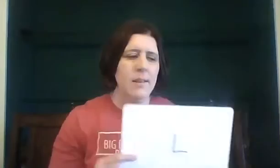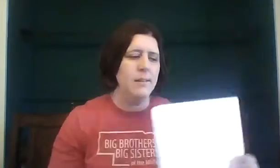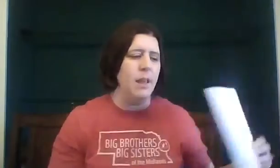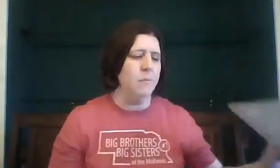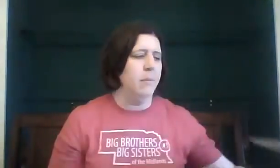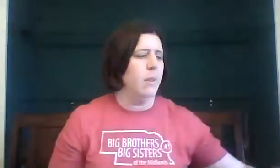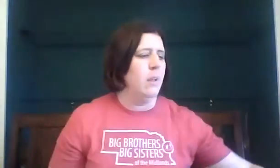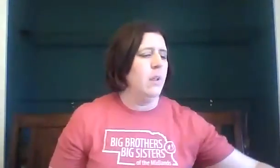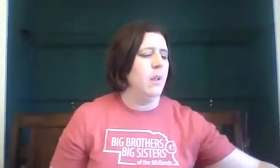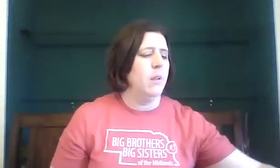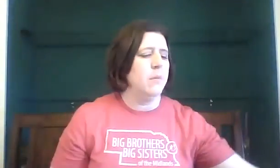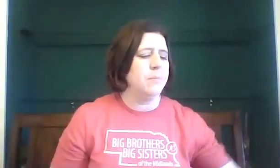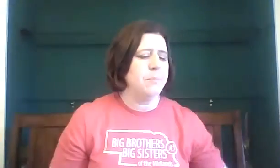the same.